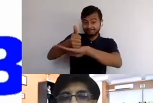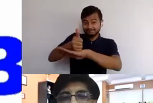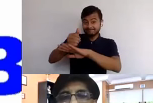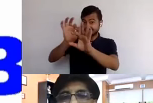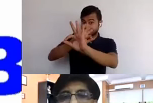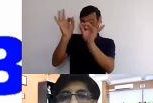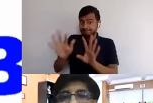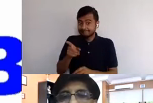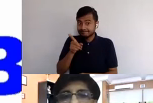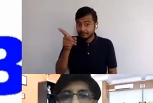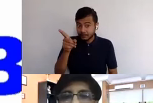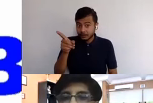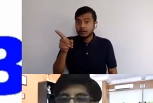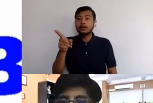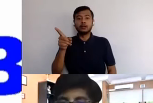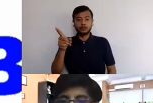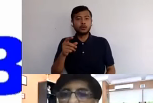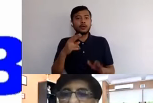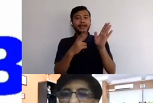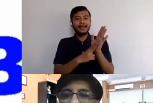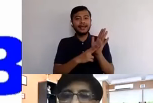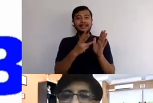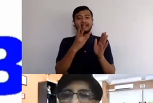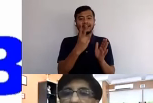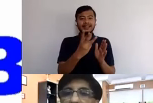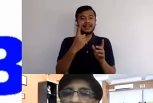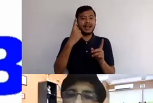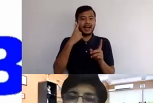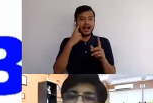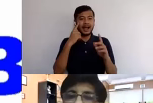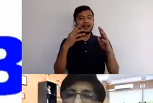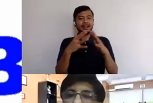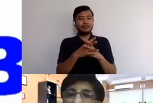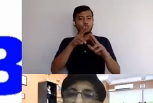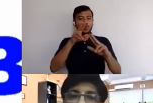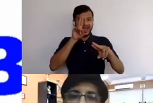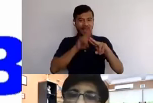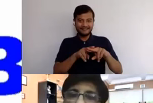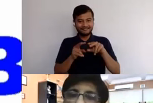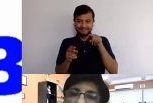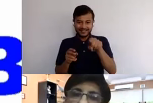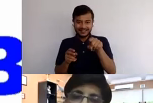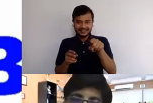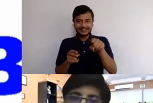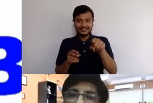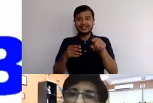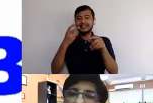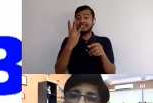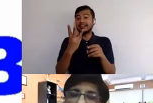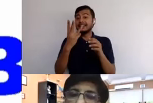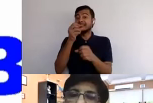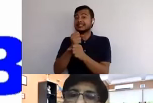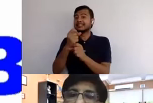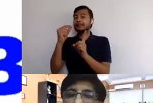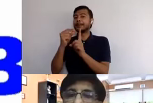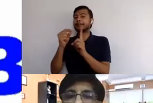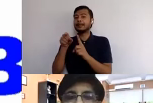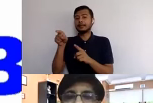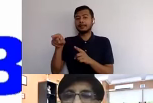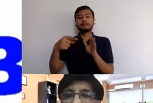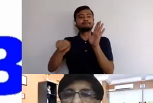interfaces of N3IWF, which has been now, you know, standardized in 3GPP, it will provide